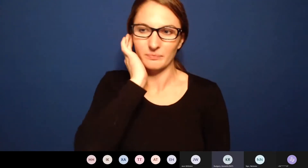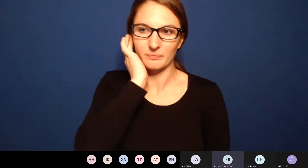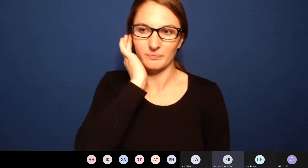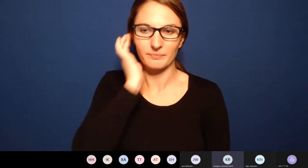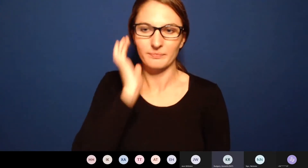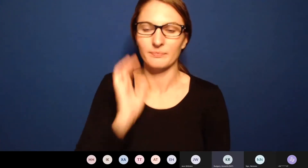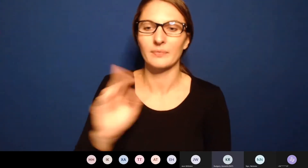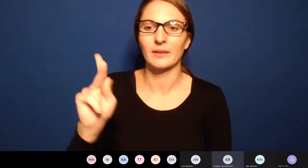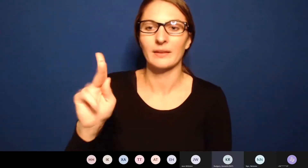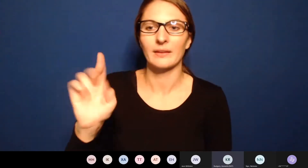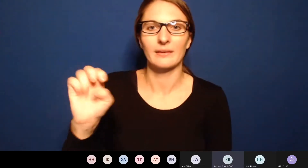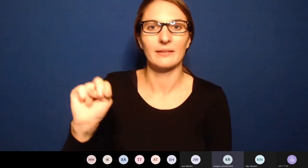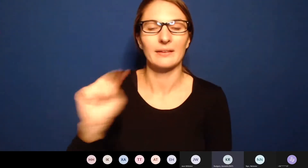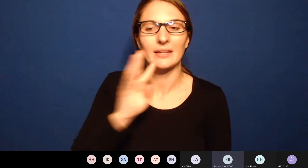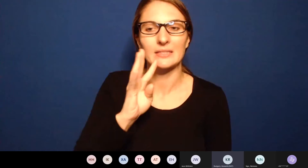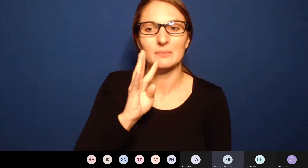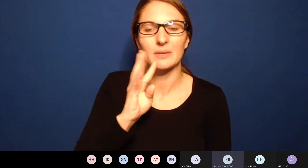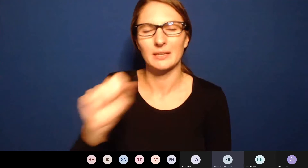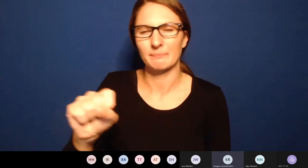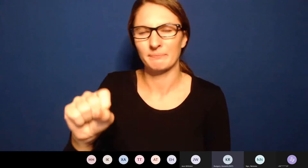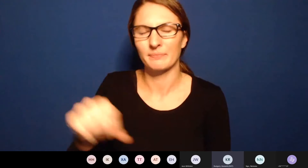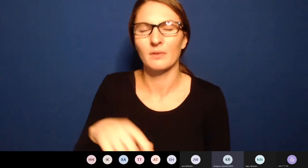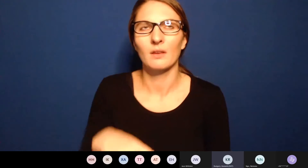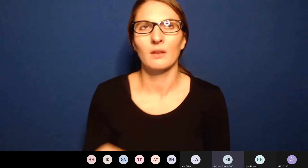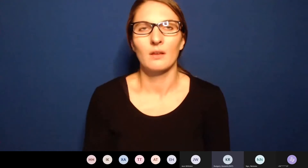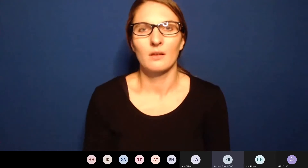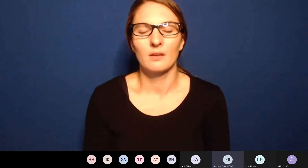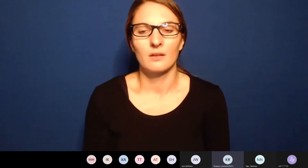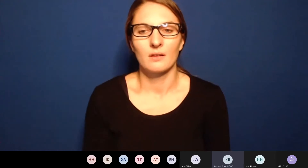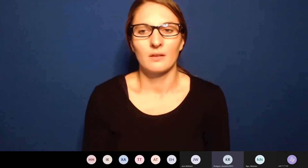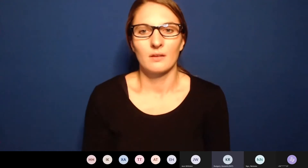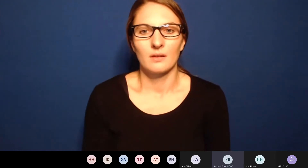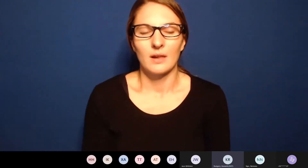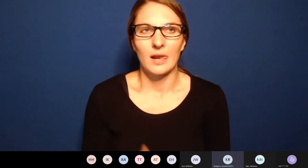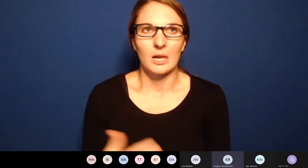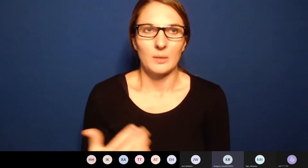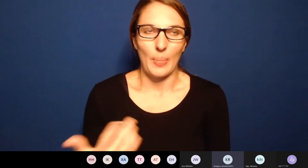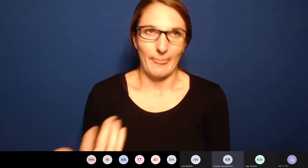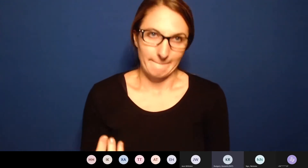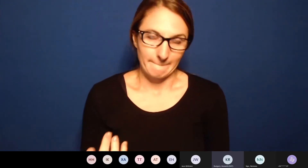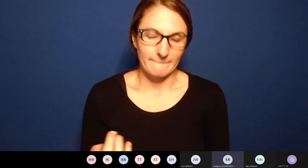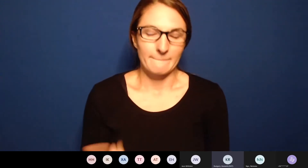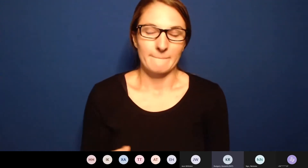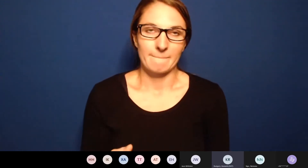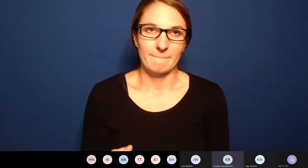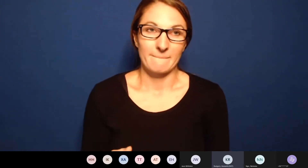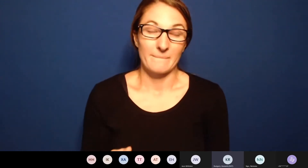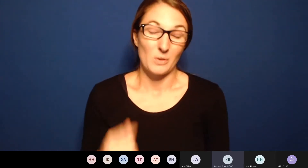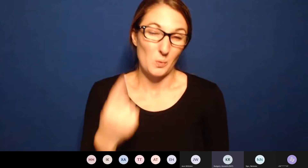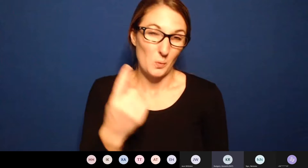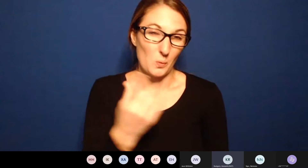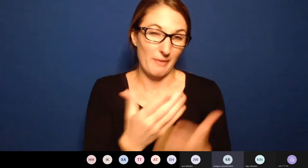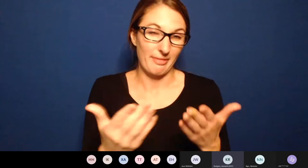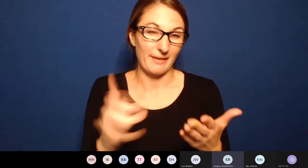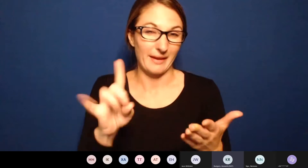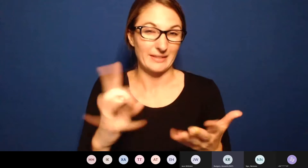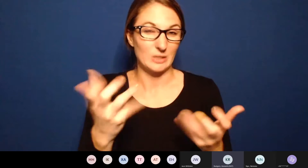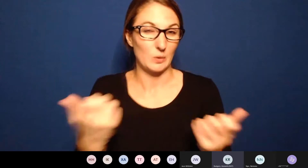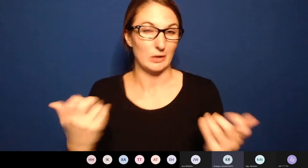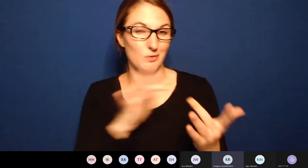Yeah, and to that end, and one of the things that I was going to reach out to